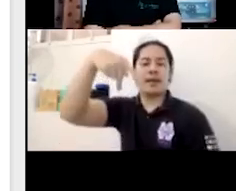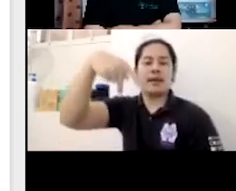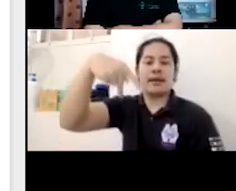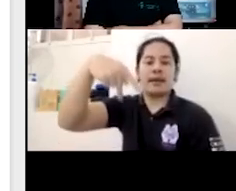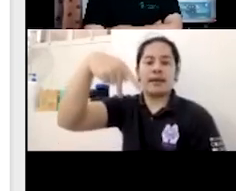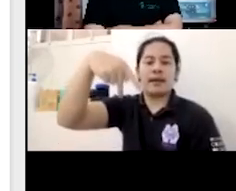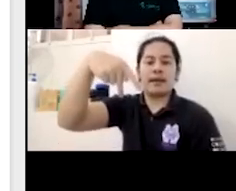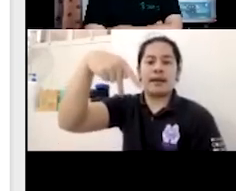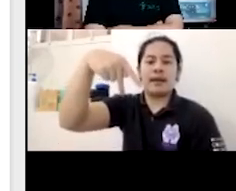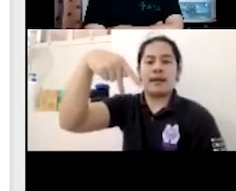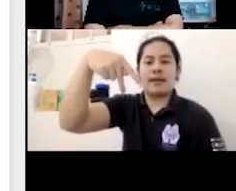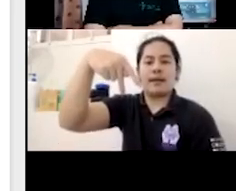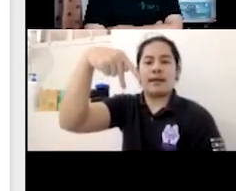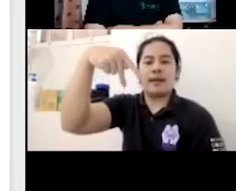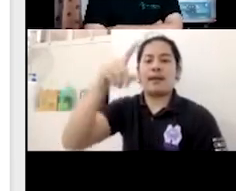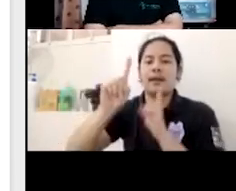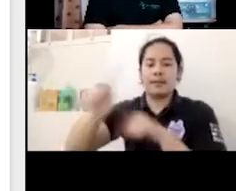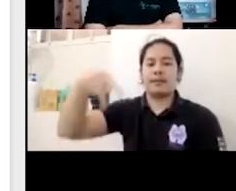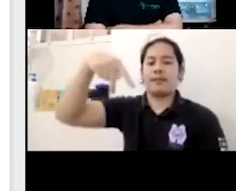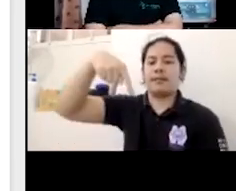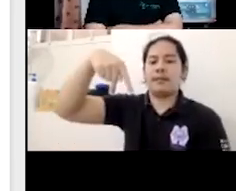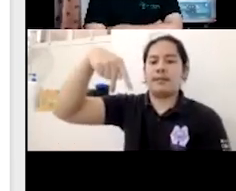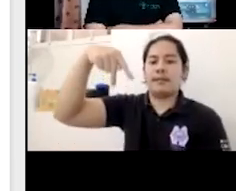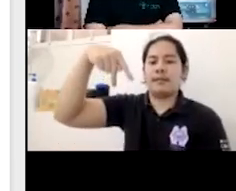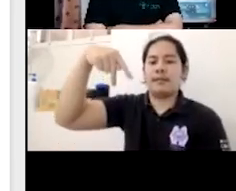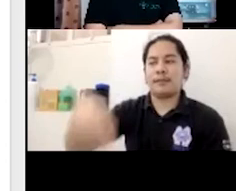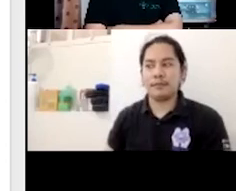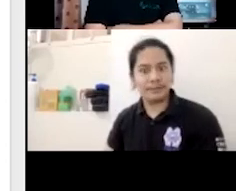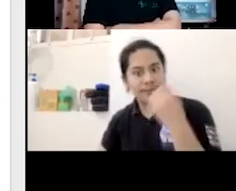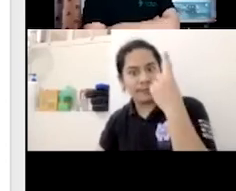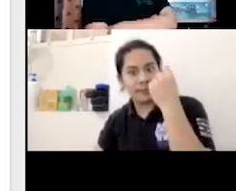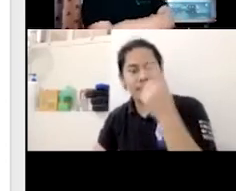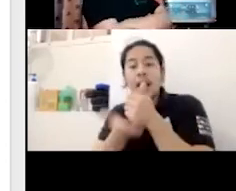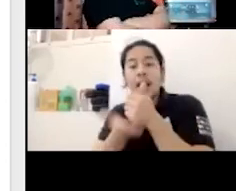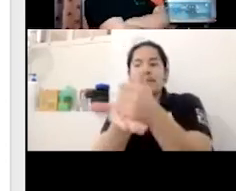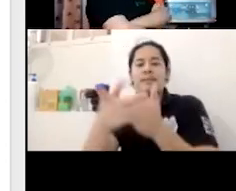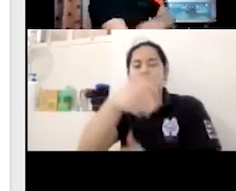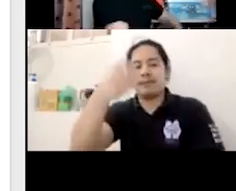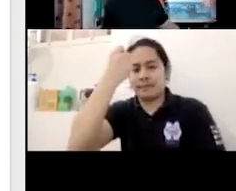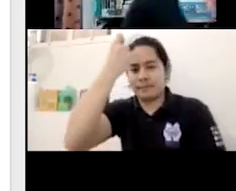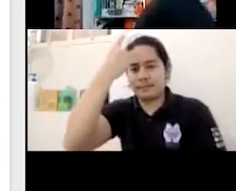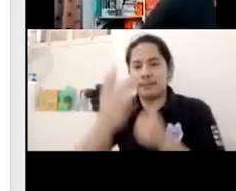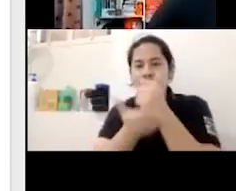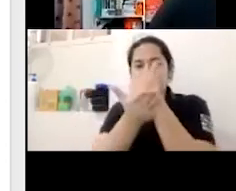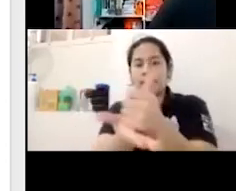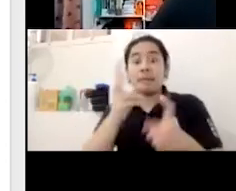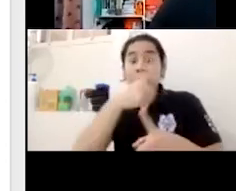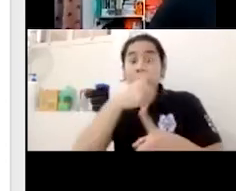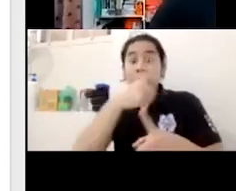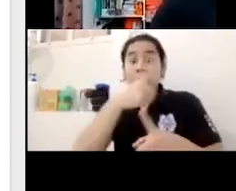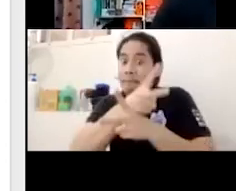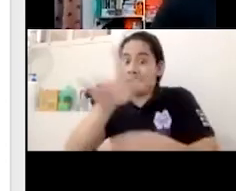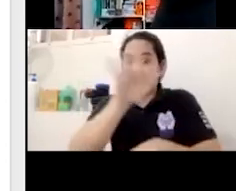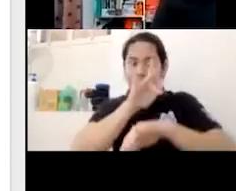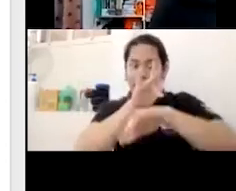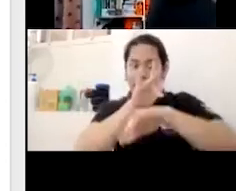And then in the main sentence, 20 is the predicate. So I understand that part.